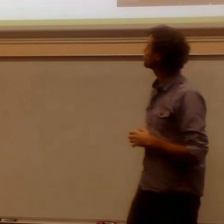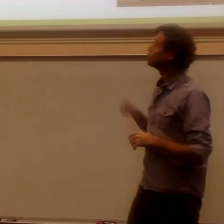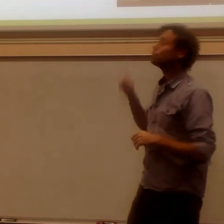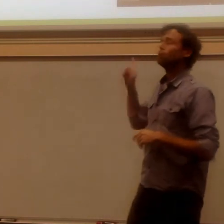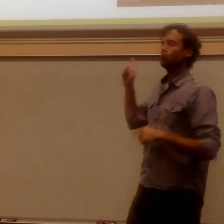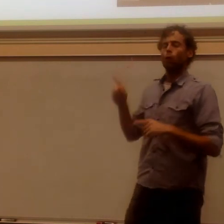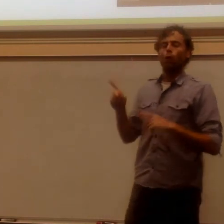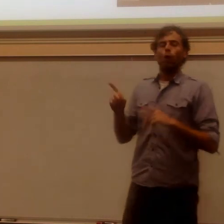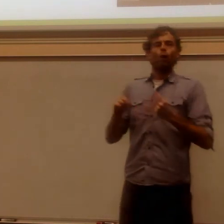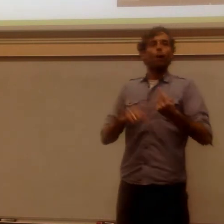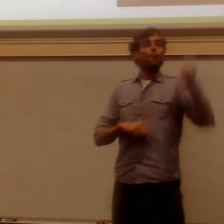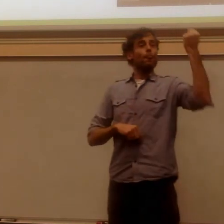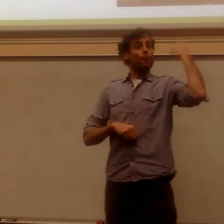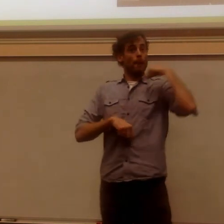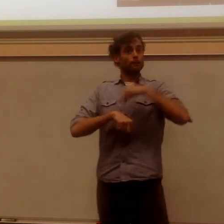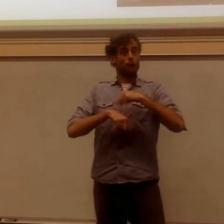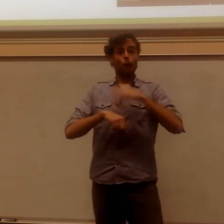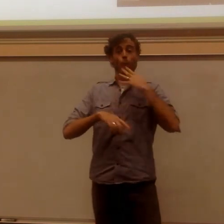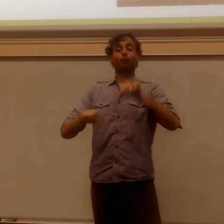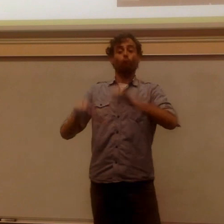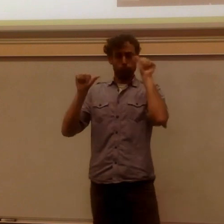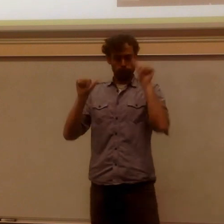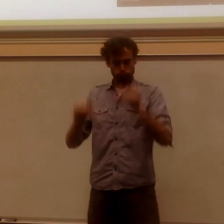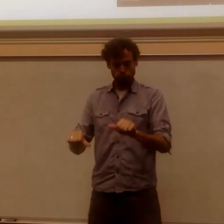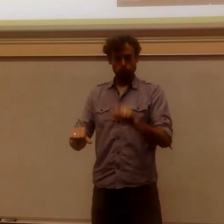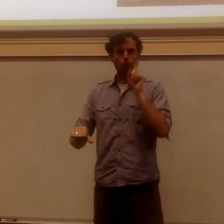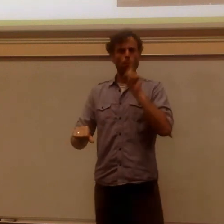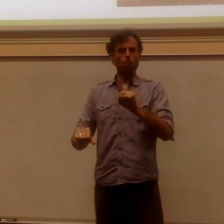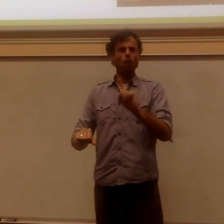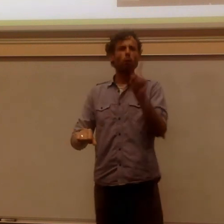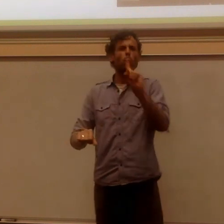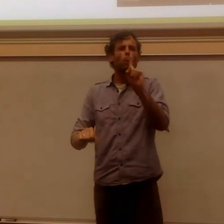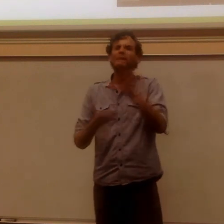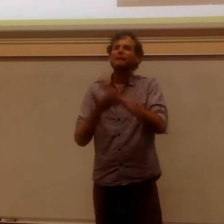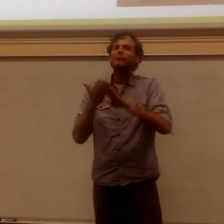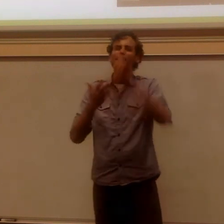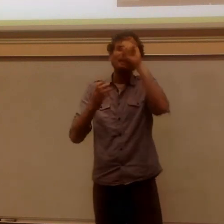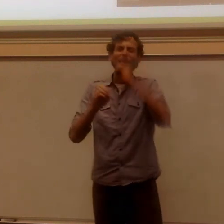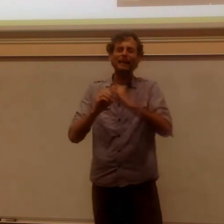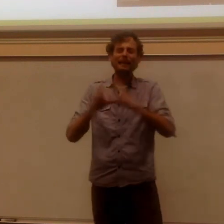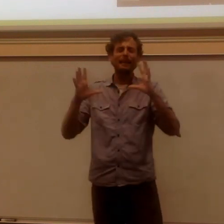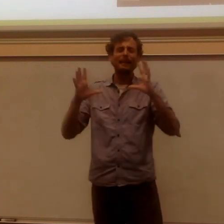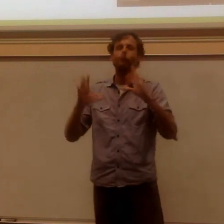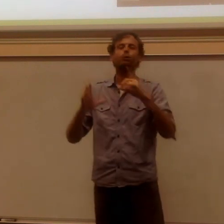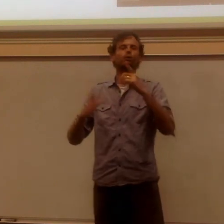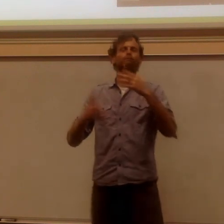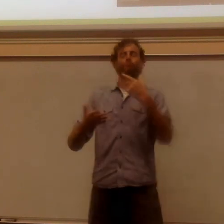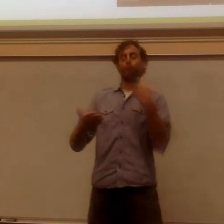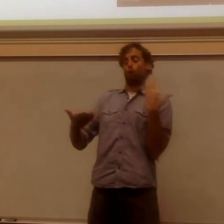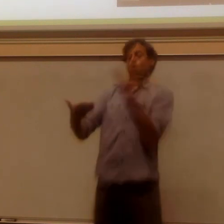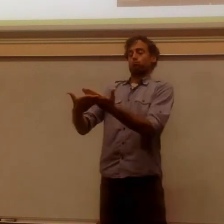And in order to improve this access, Adam Kosa proposed it needed investigation.